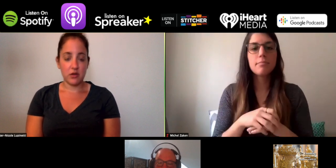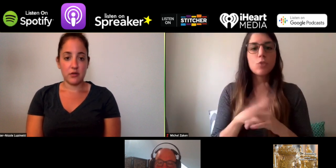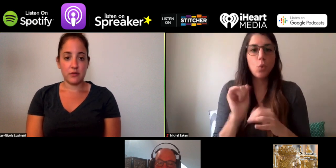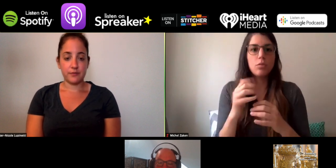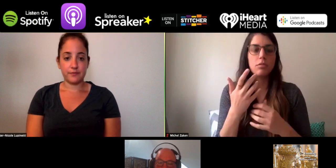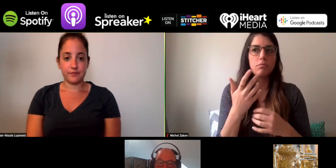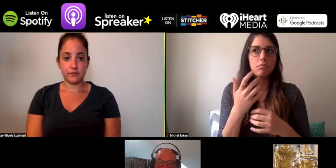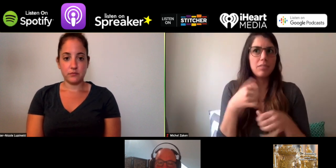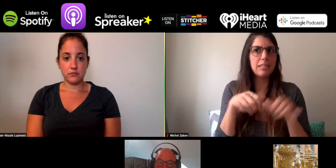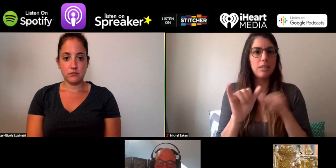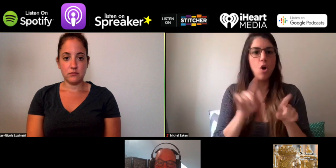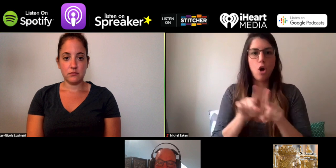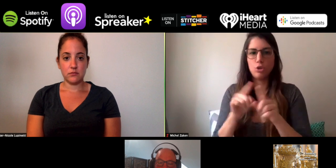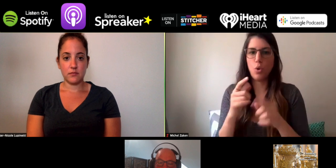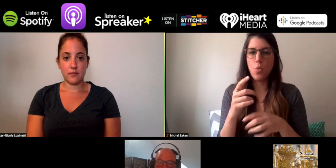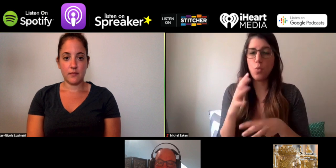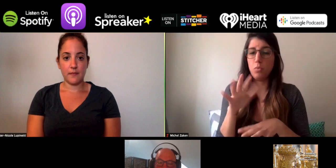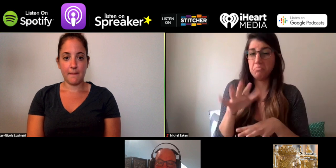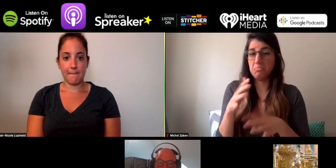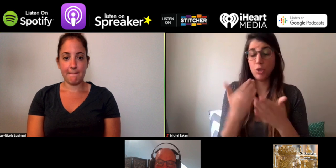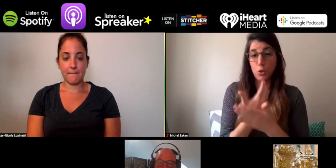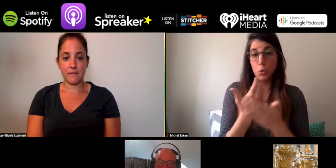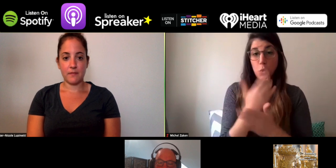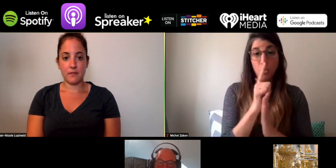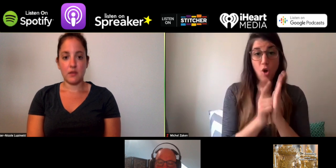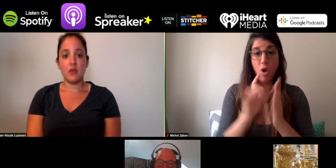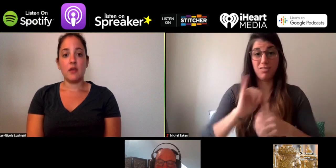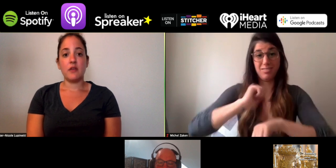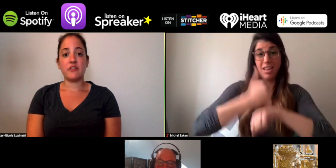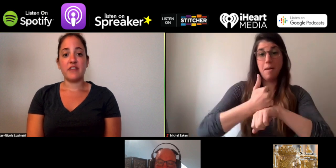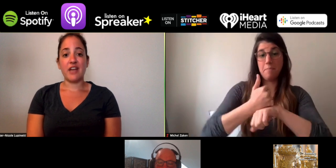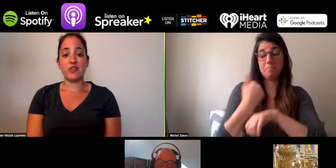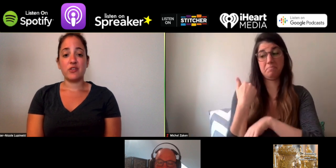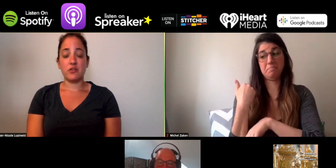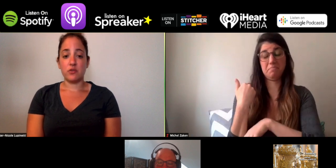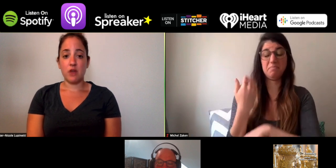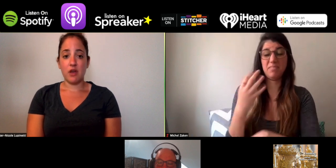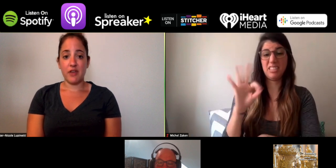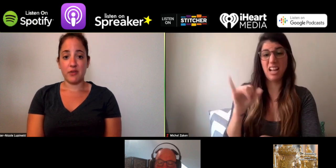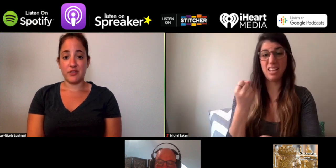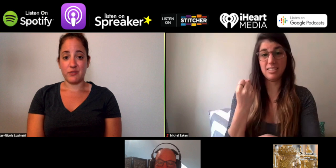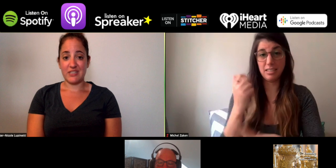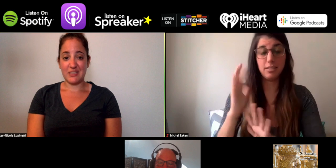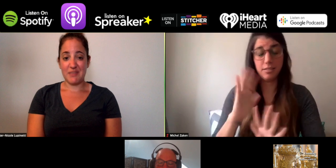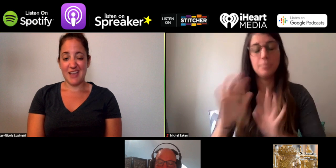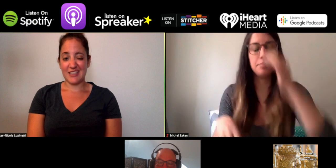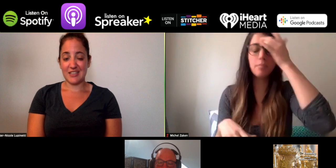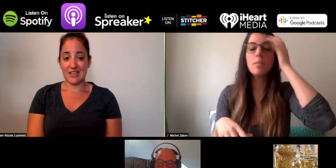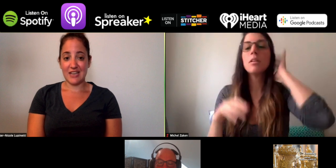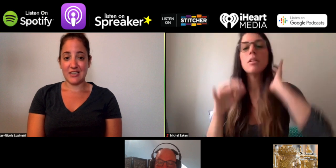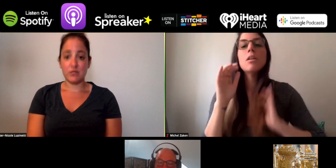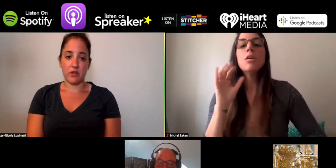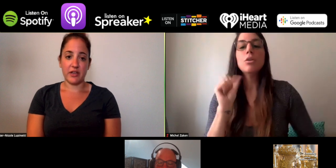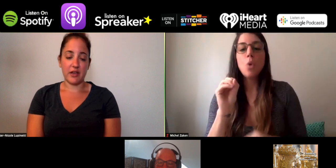anywhere. There's actually a new law that was recently passed in